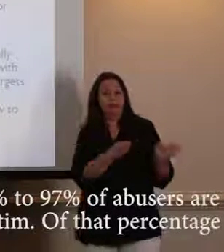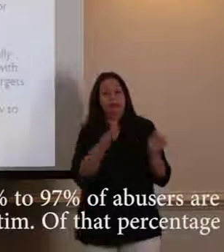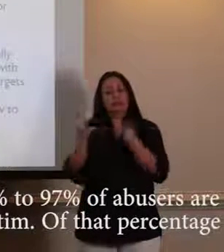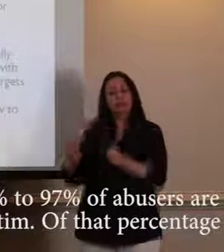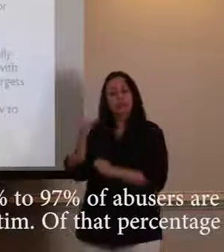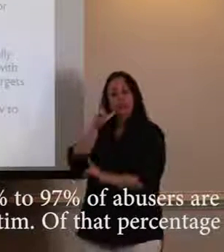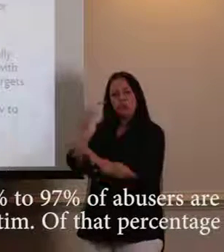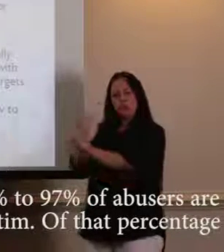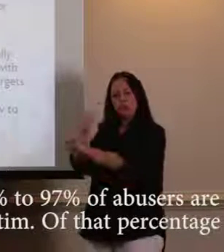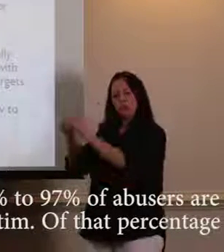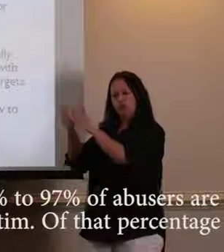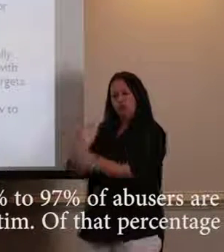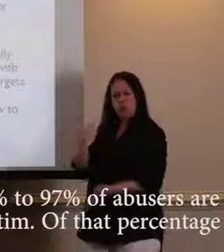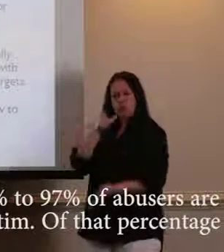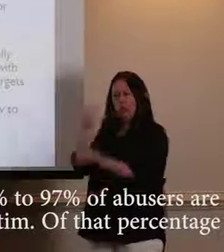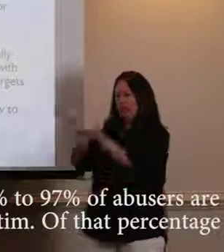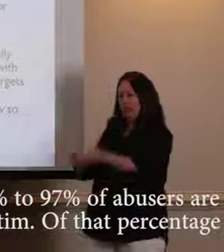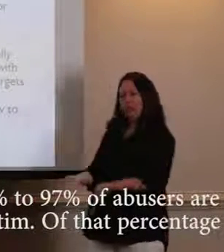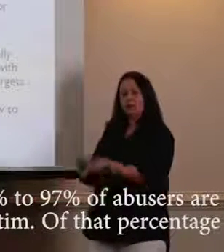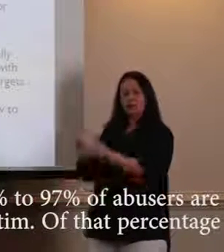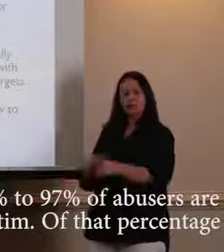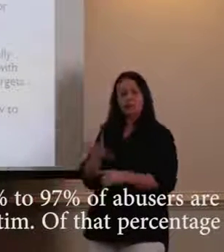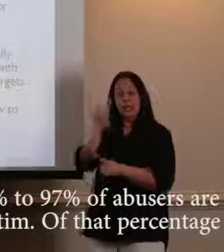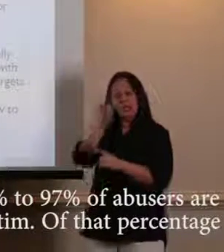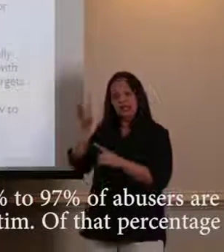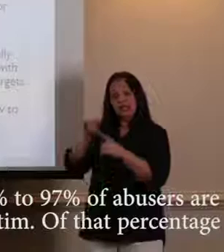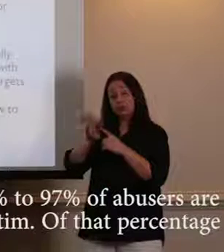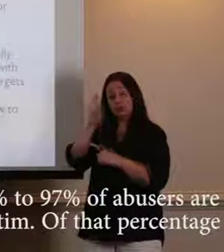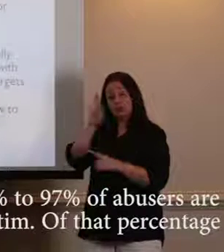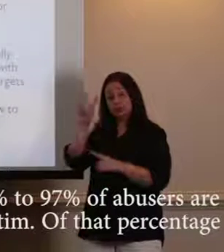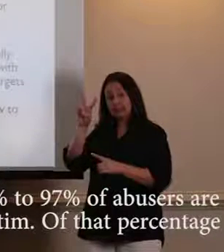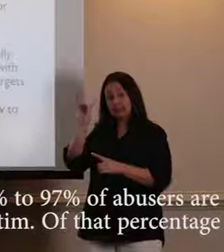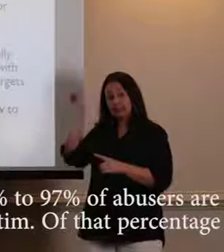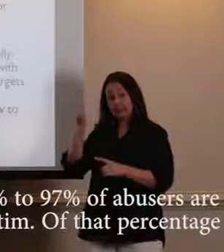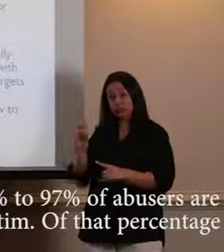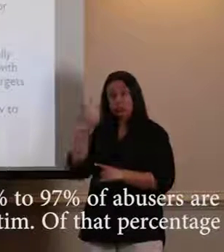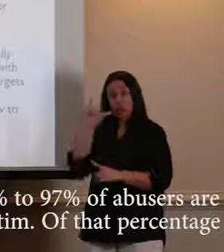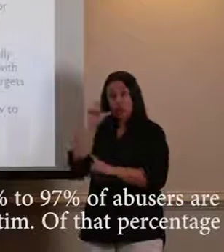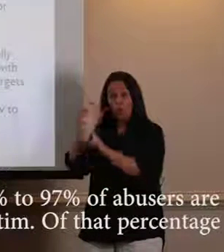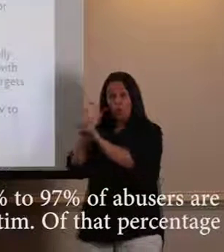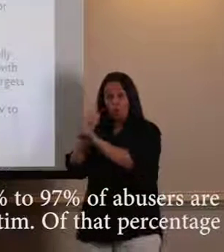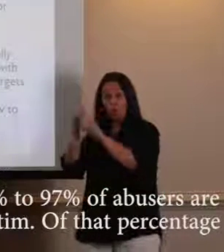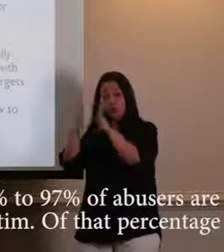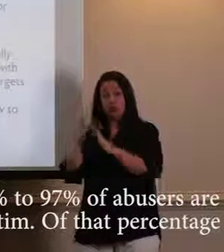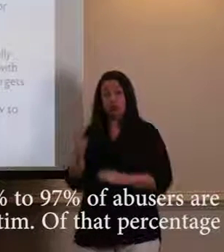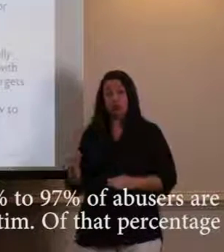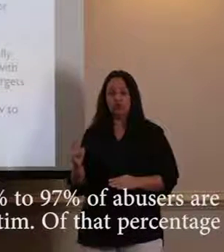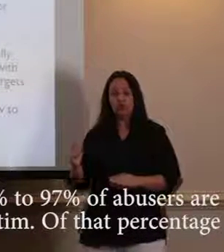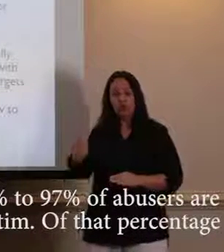they? 88 to 97% of abusers are known and trusted by the